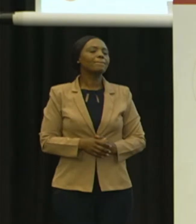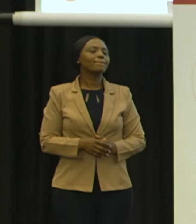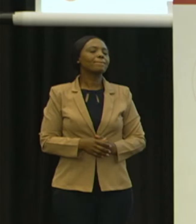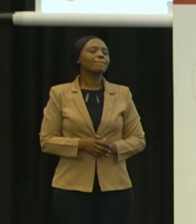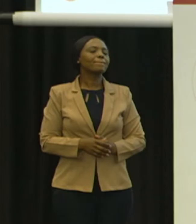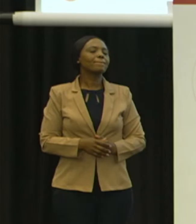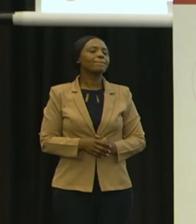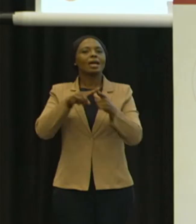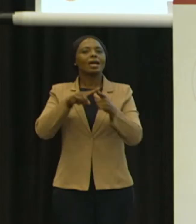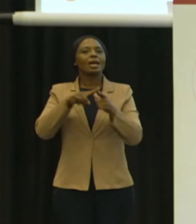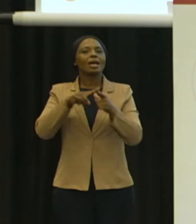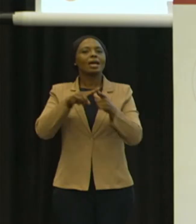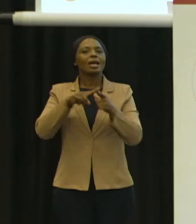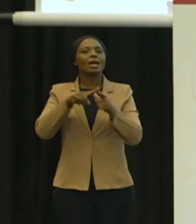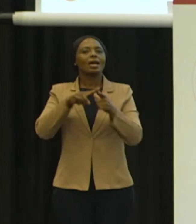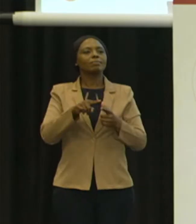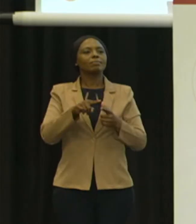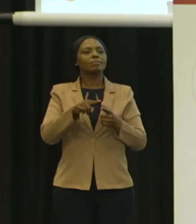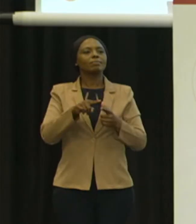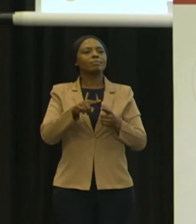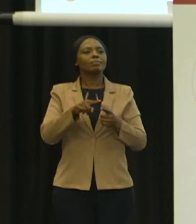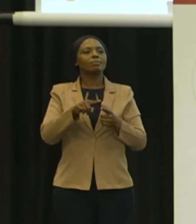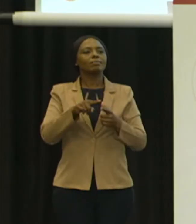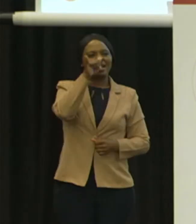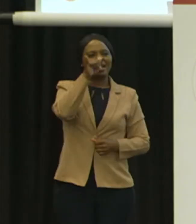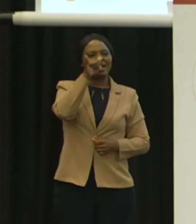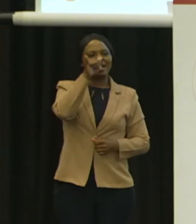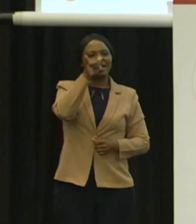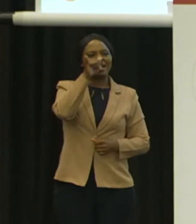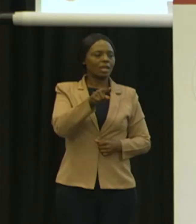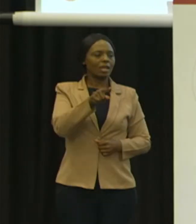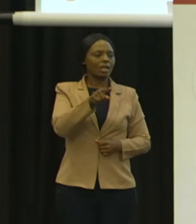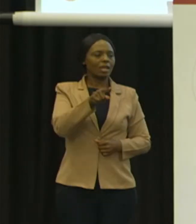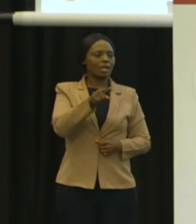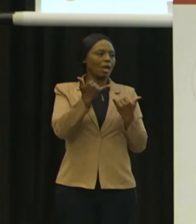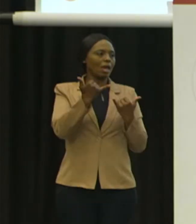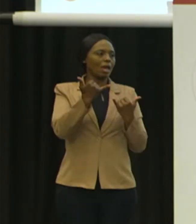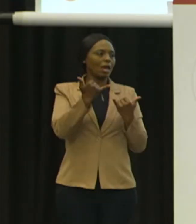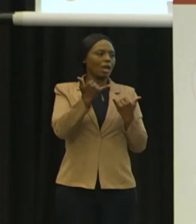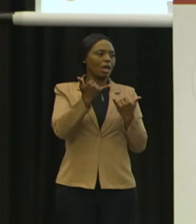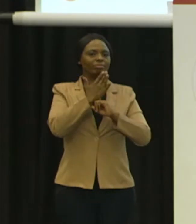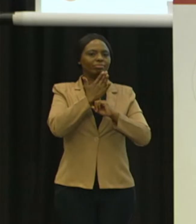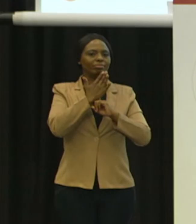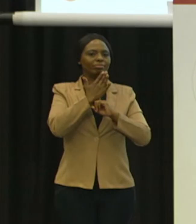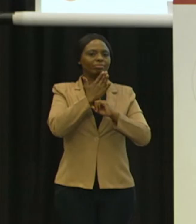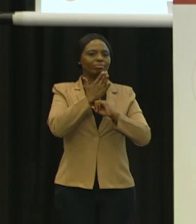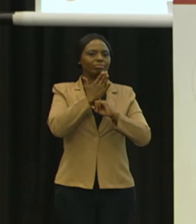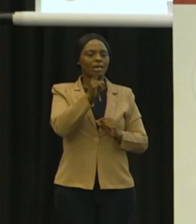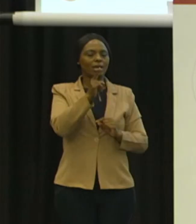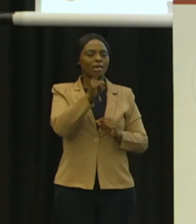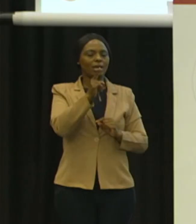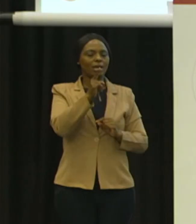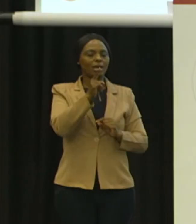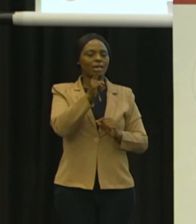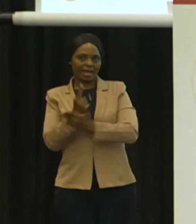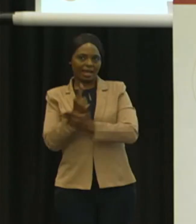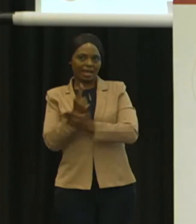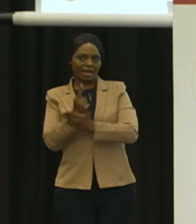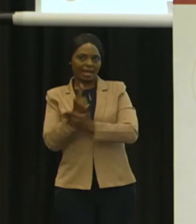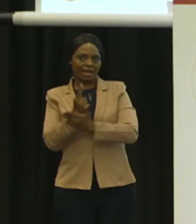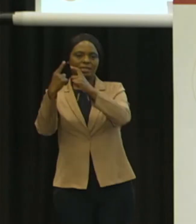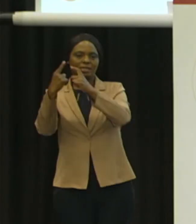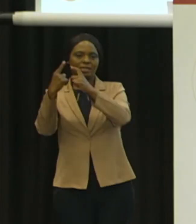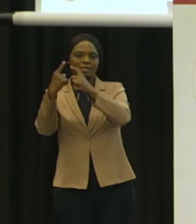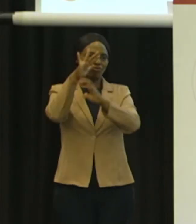then also around decriminalization, we got a commitment from the Human Rights Commission that they are still